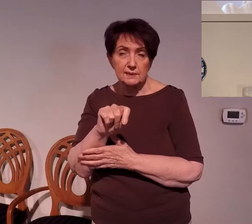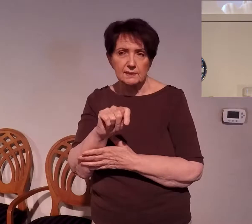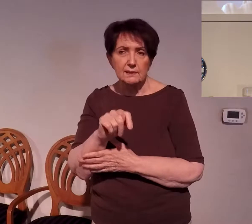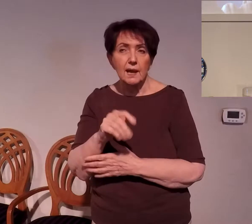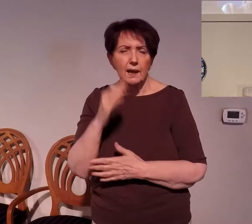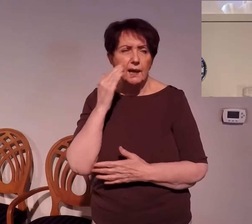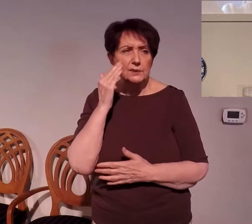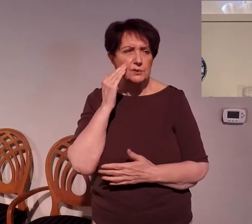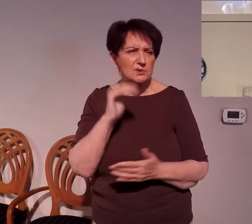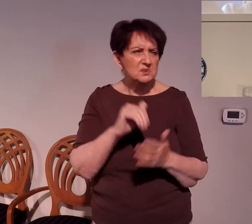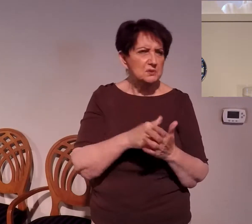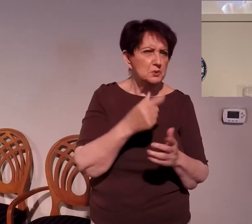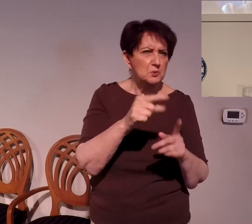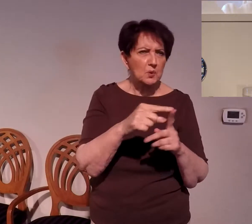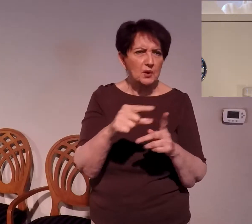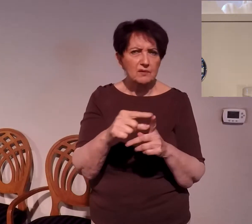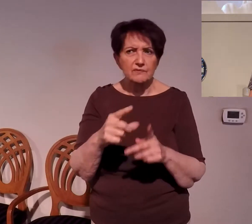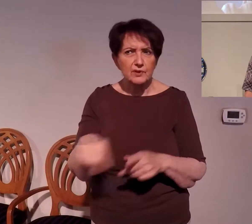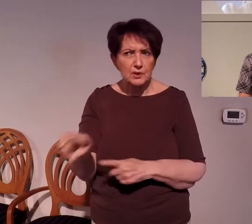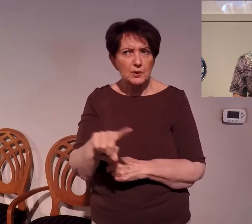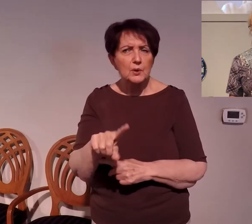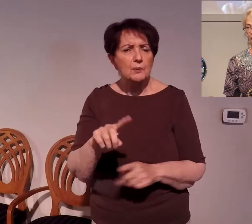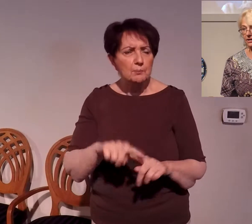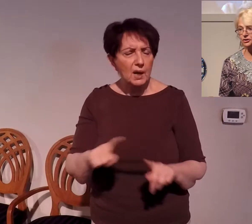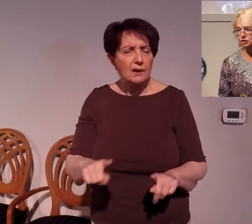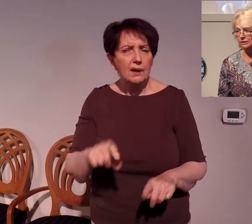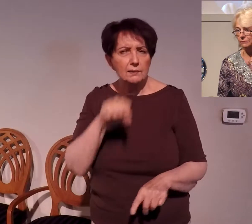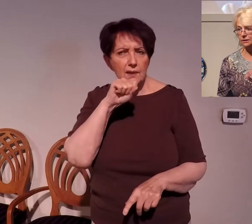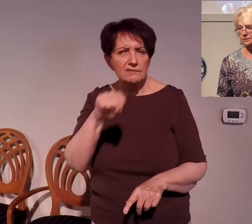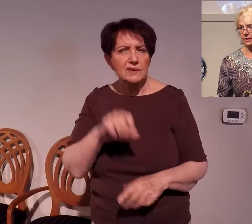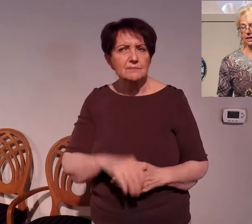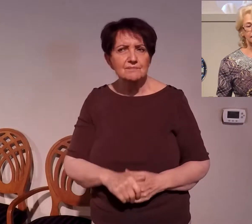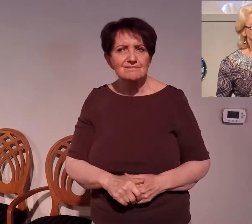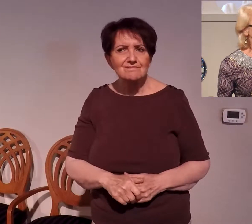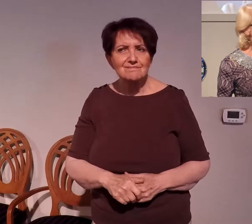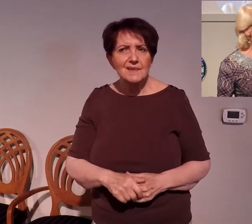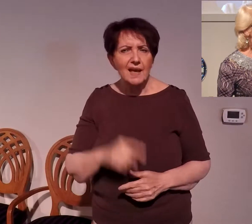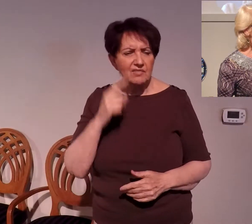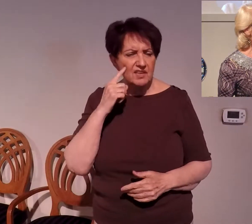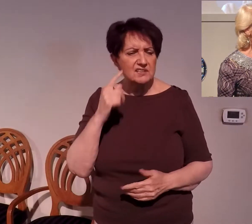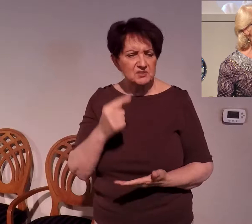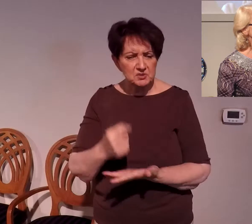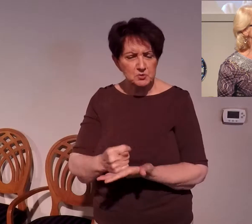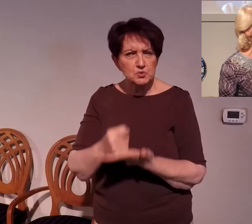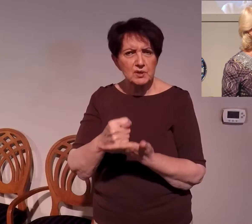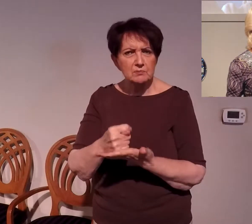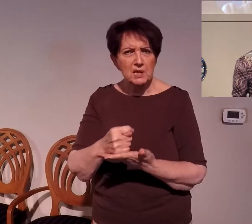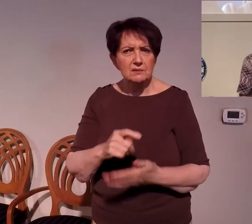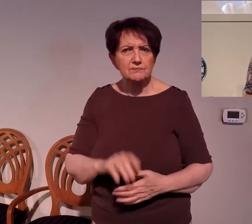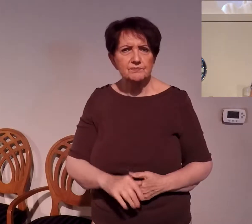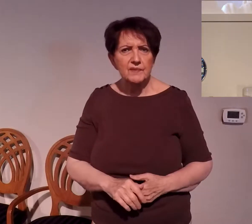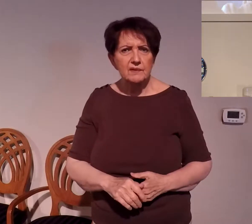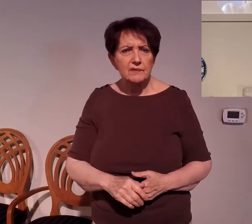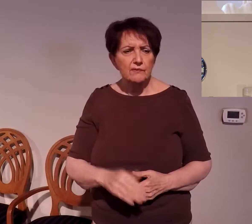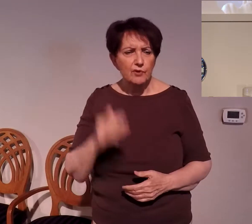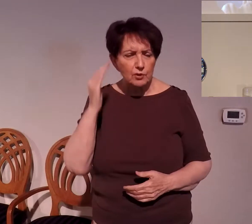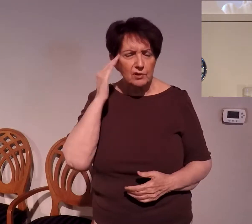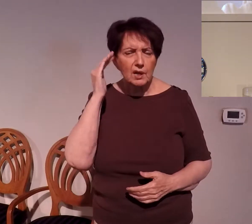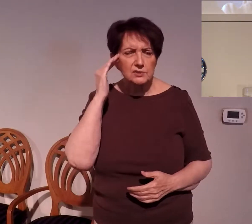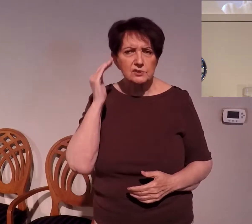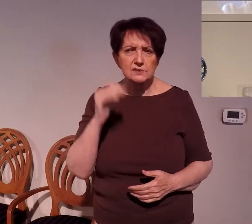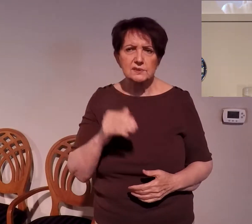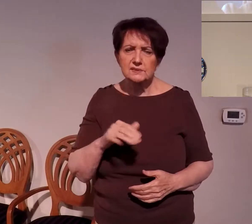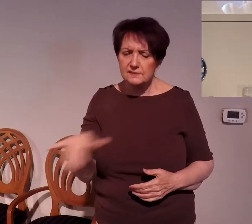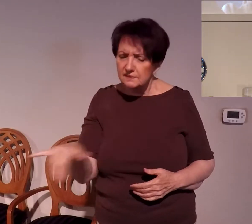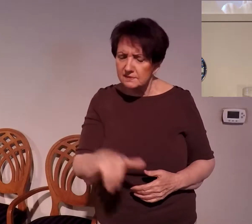What the heck is that? Well, I think of it as treatment. It's a treatment for your consciousness like you take